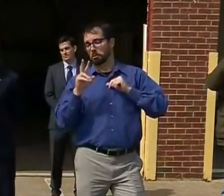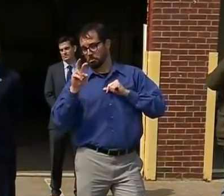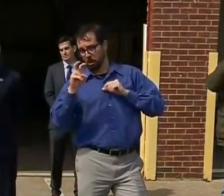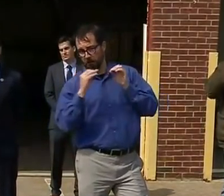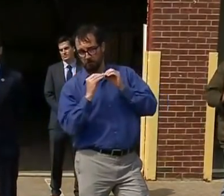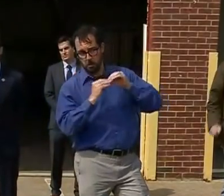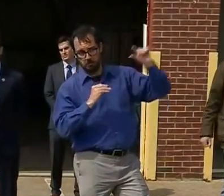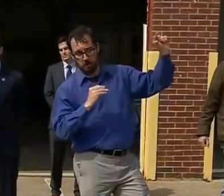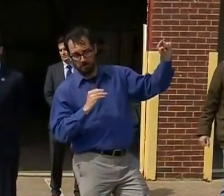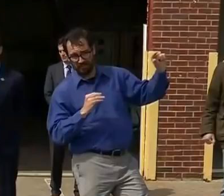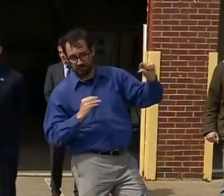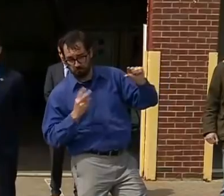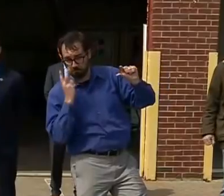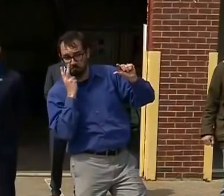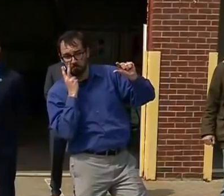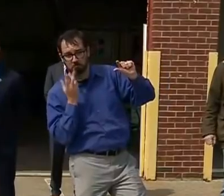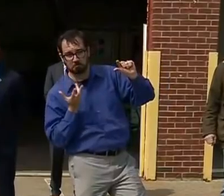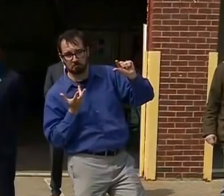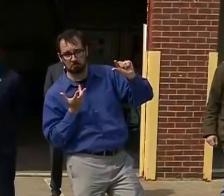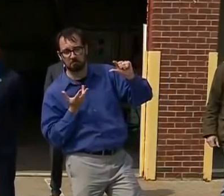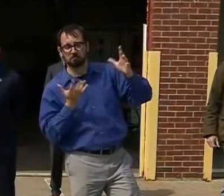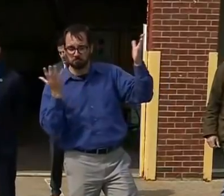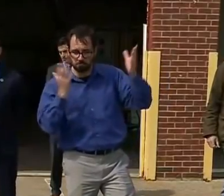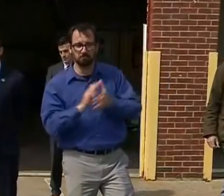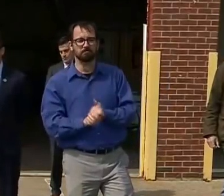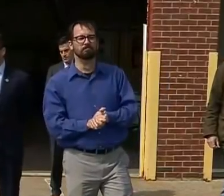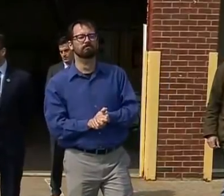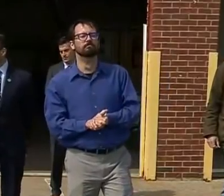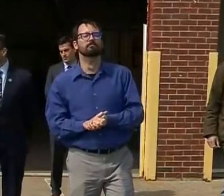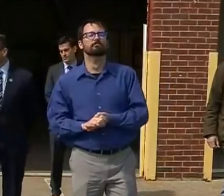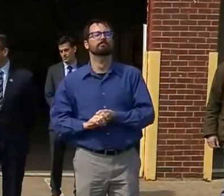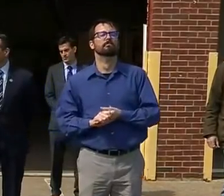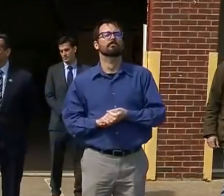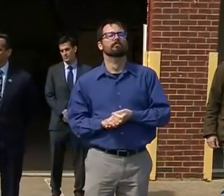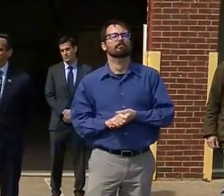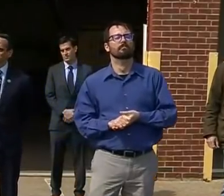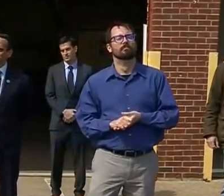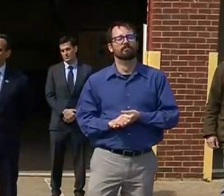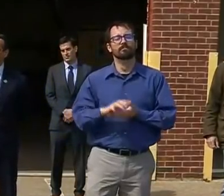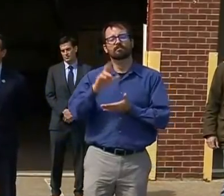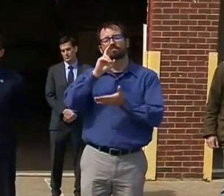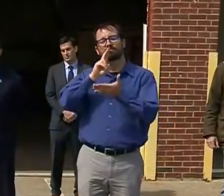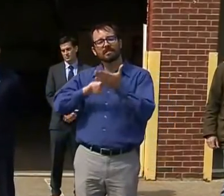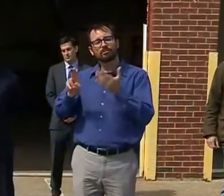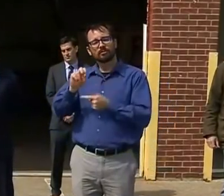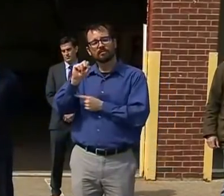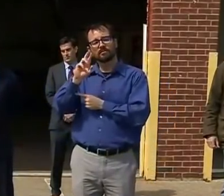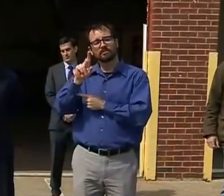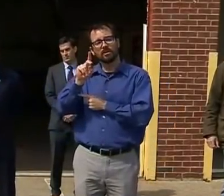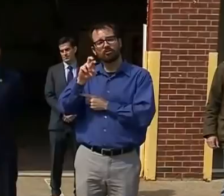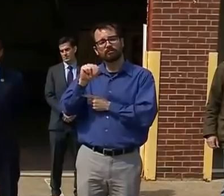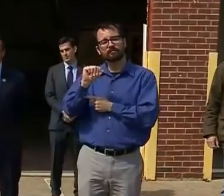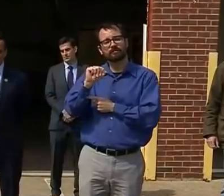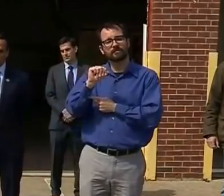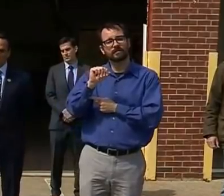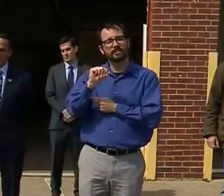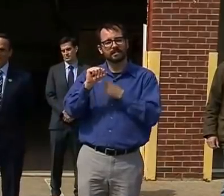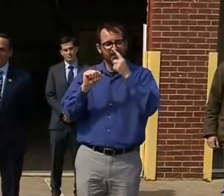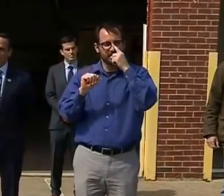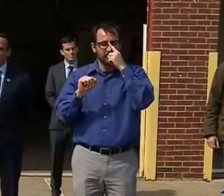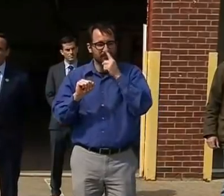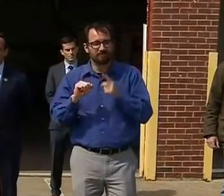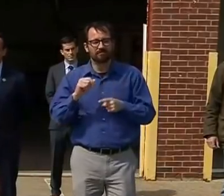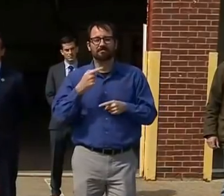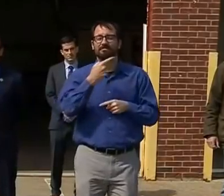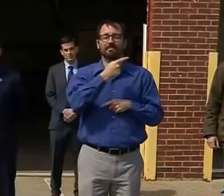talks a lot about the fact that until it lands, it's not real. But I do believe the 200 additional ventilators are coming. The message we